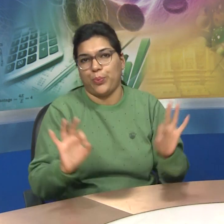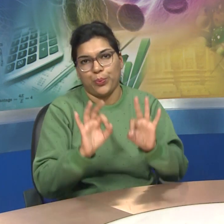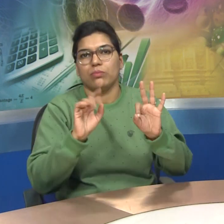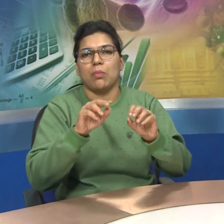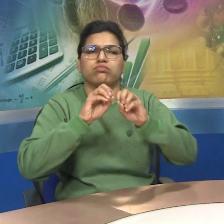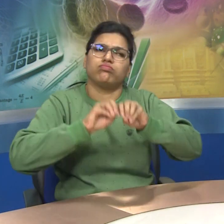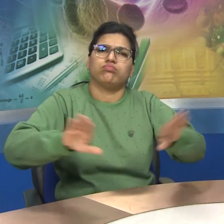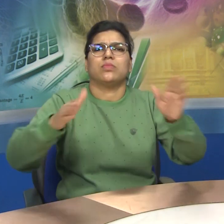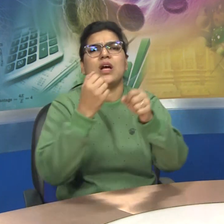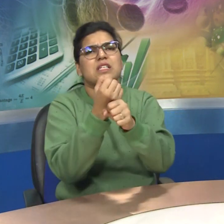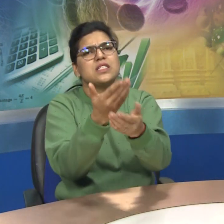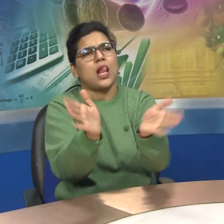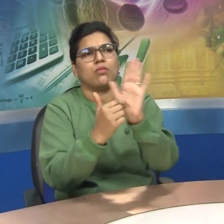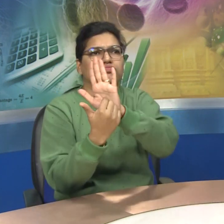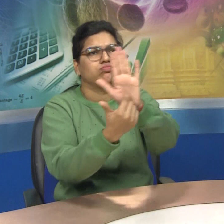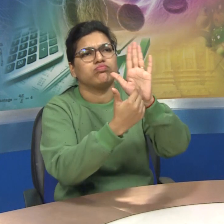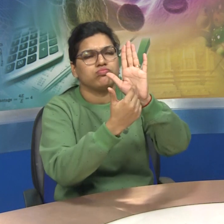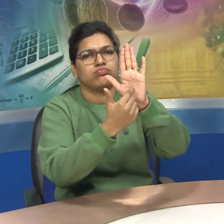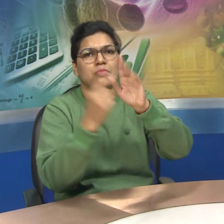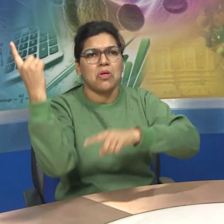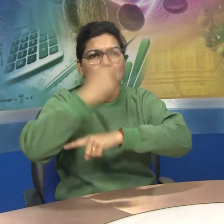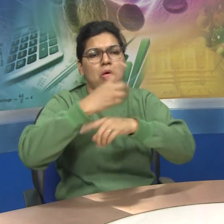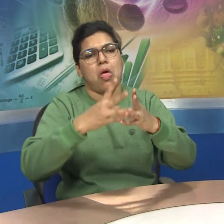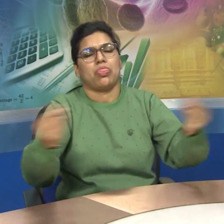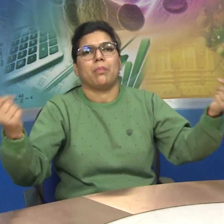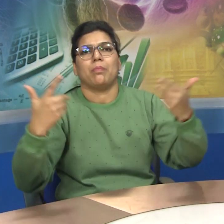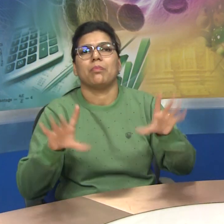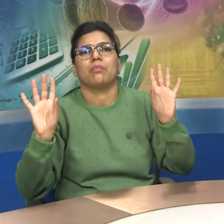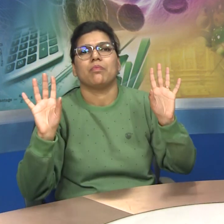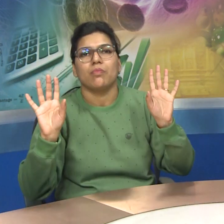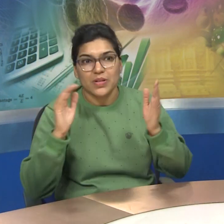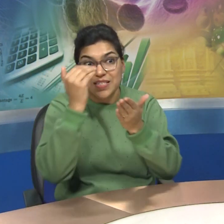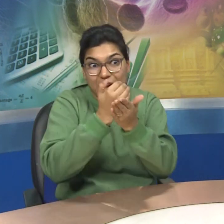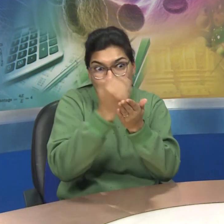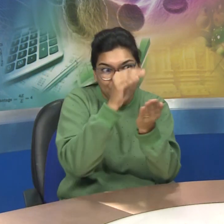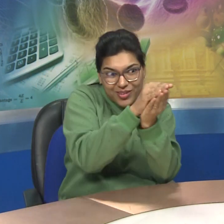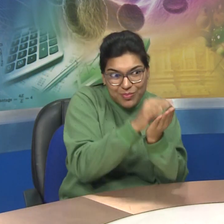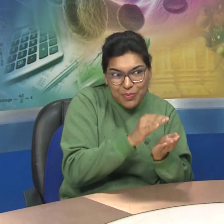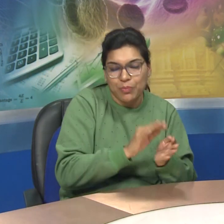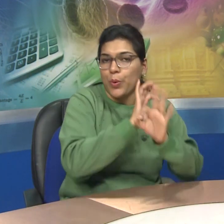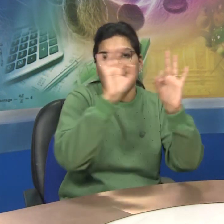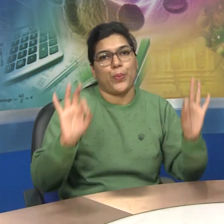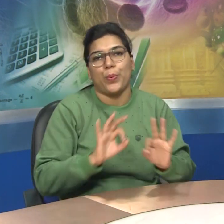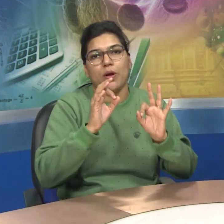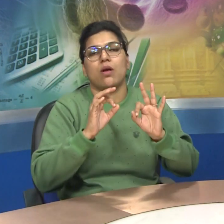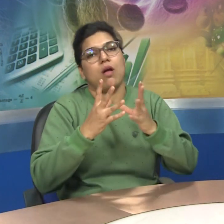Non-documentary sources of information are those sources which are not recorded in any form.